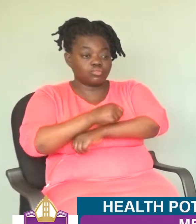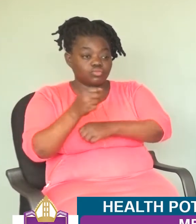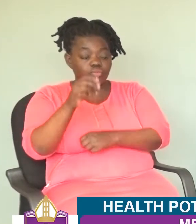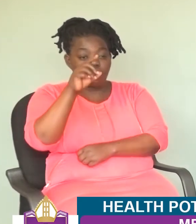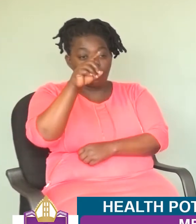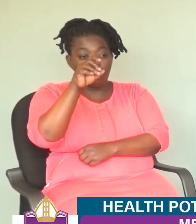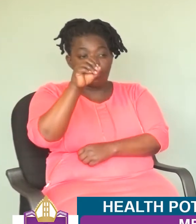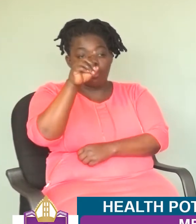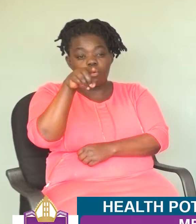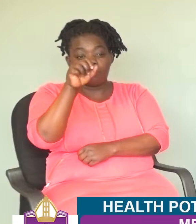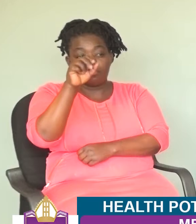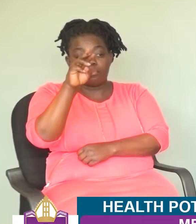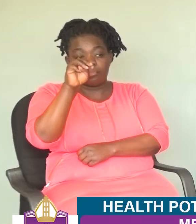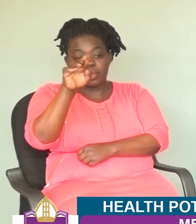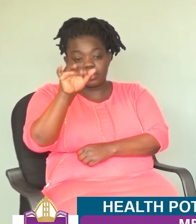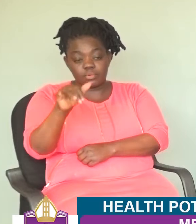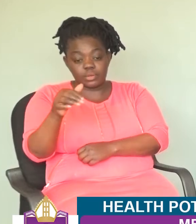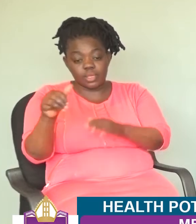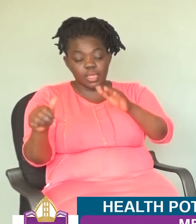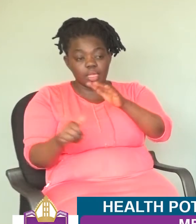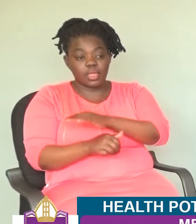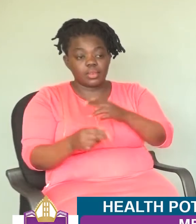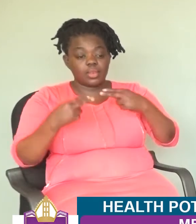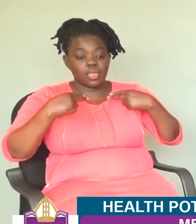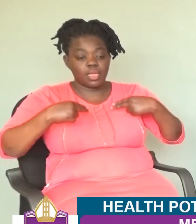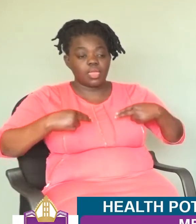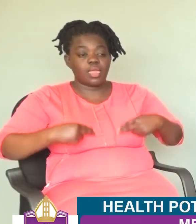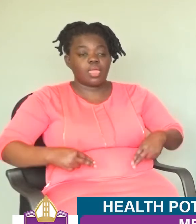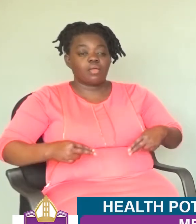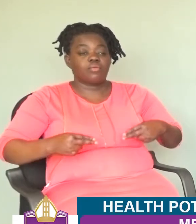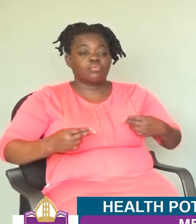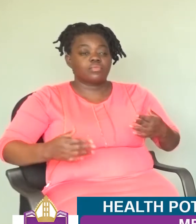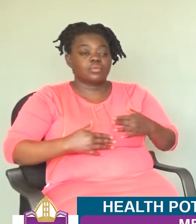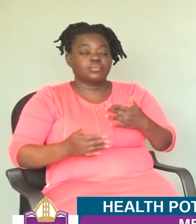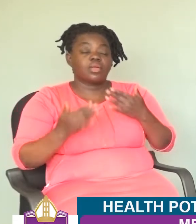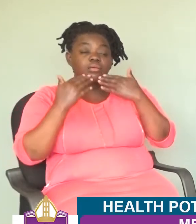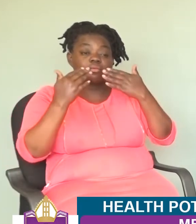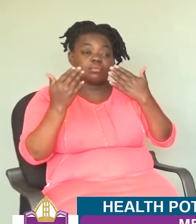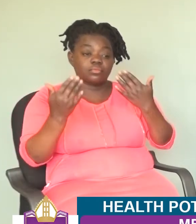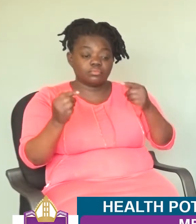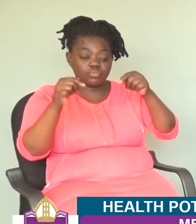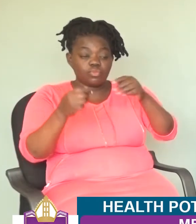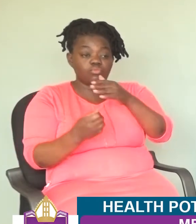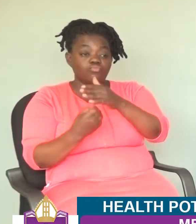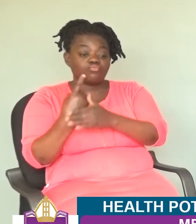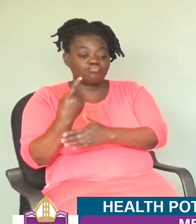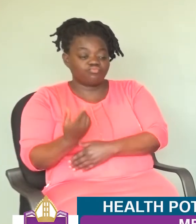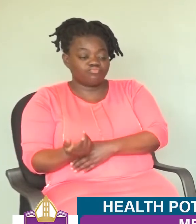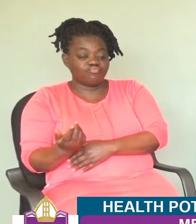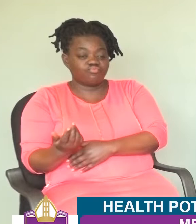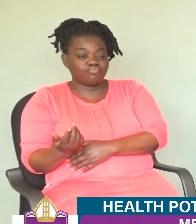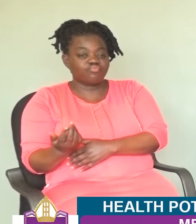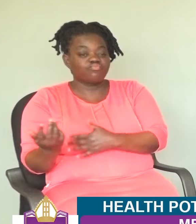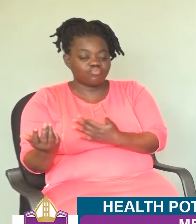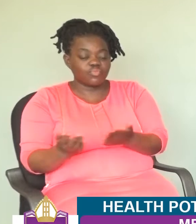at Makerere University under the School of Health Sciences. Thank you very much for having this chance, for having me to